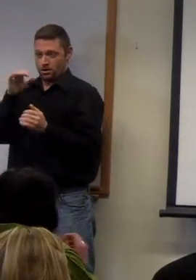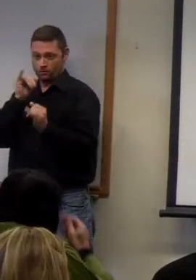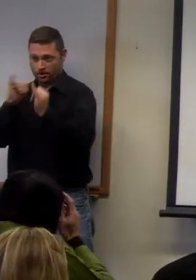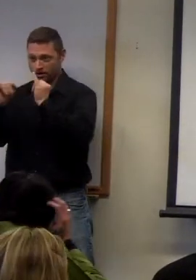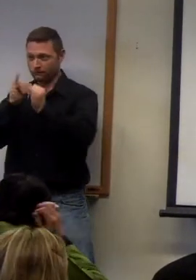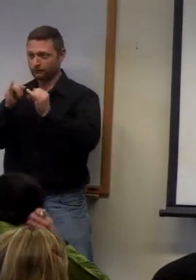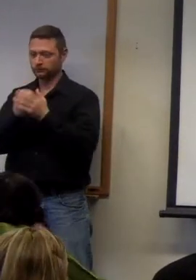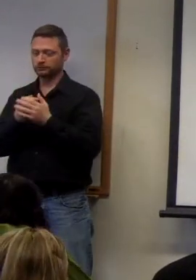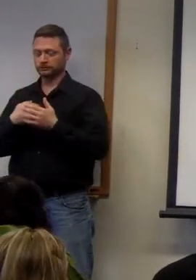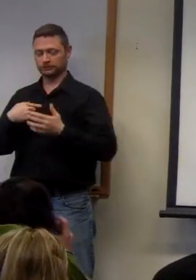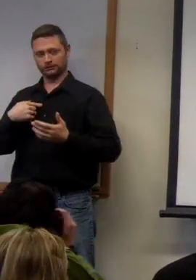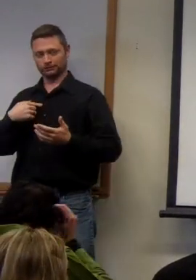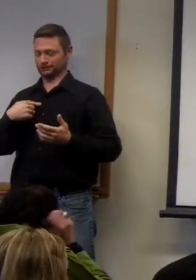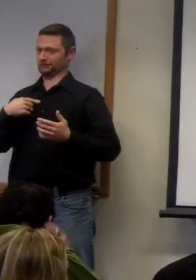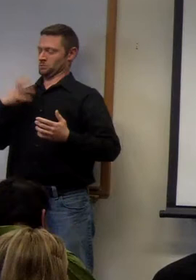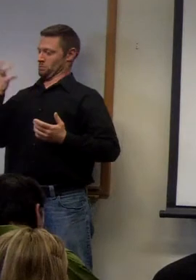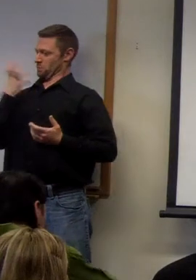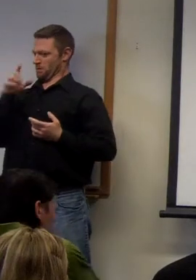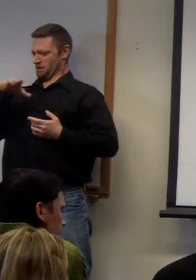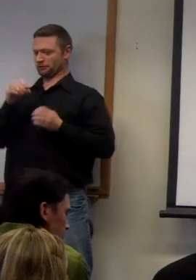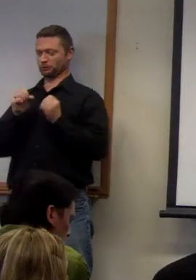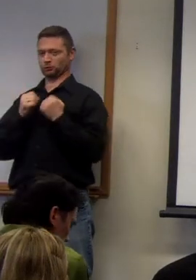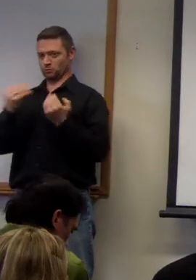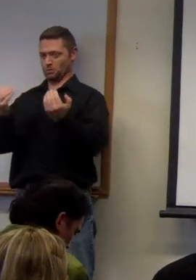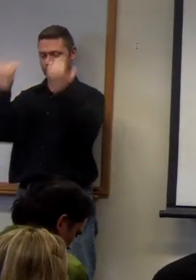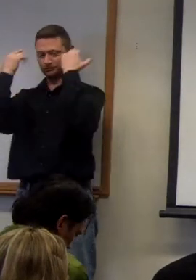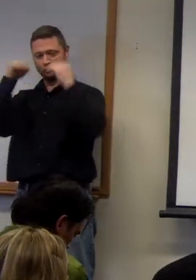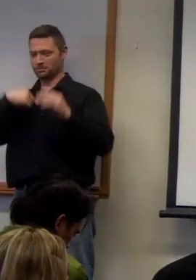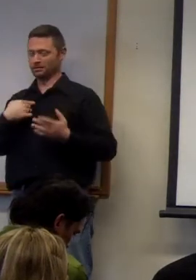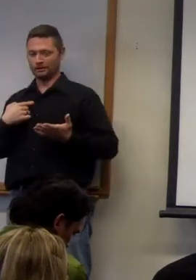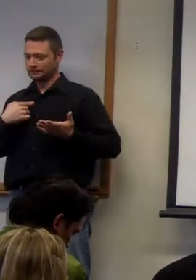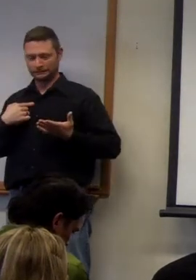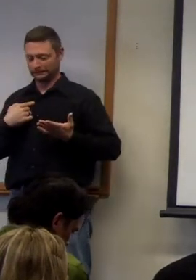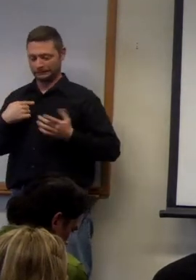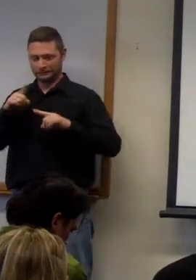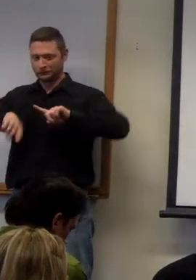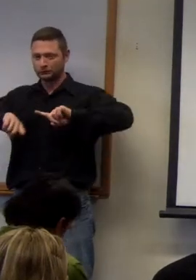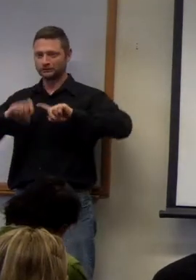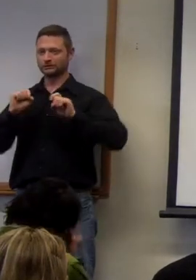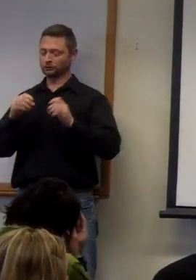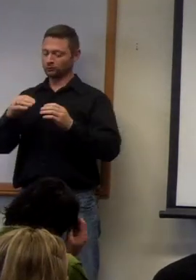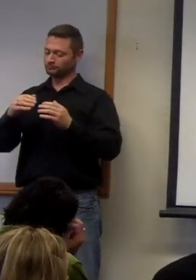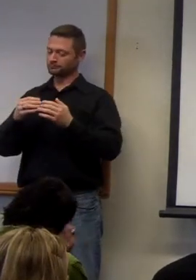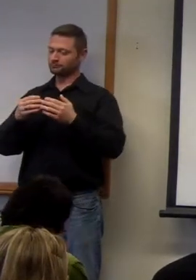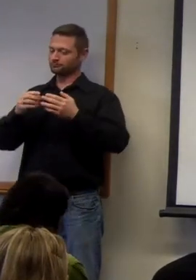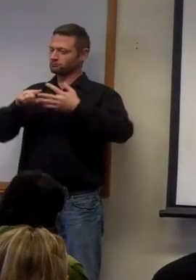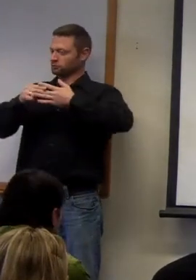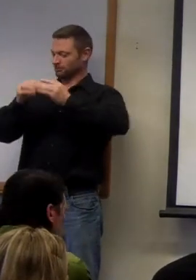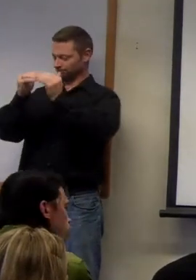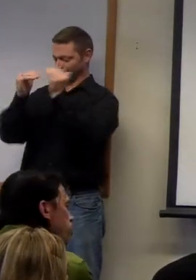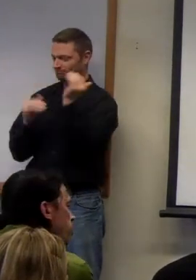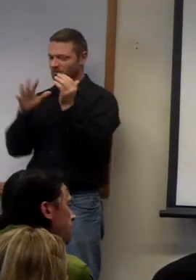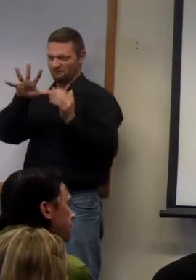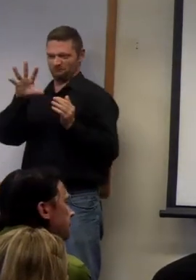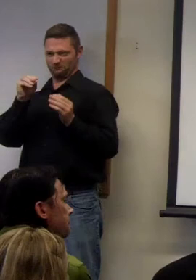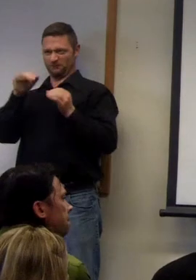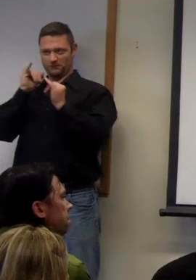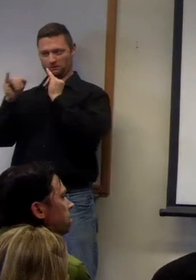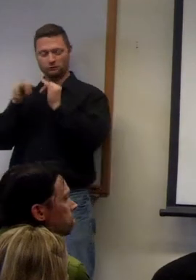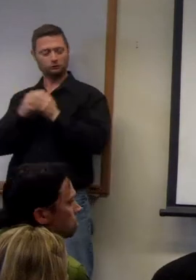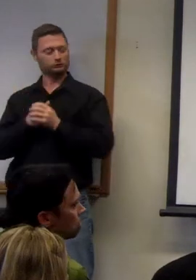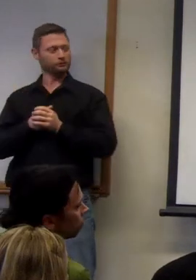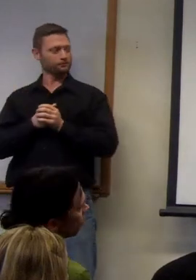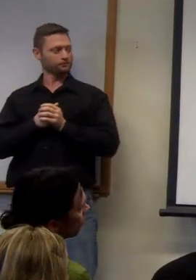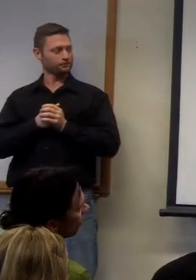then I very quickly learned that 100 was well out of my capability, and I didn't have the strength and energy for it, so I broke it down to 50. And then very shortly after